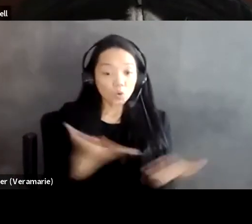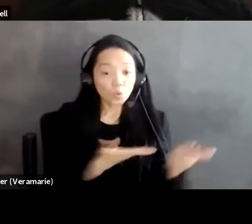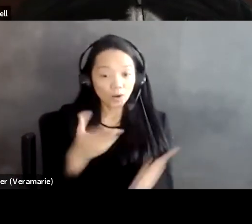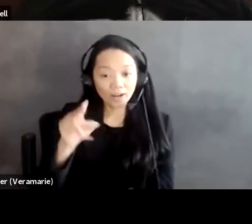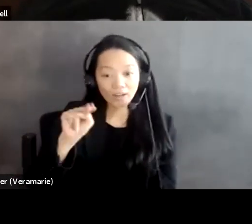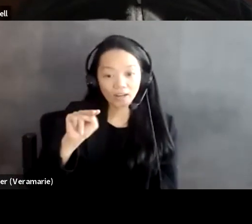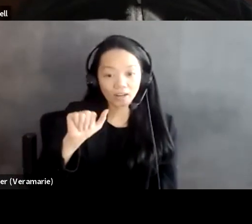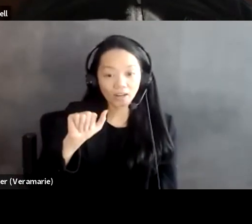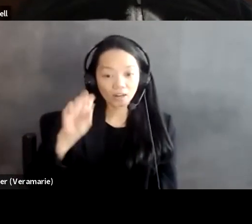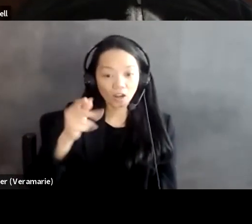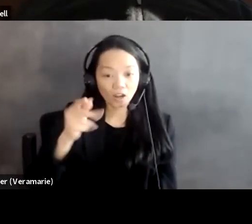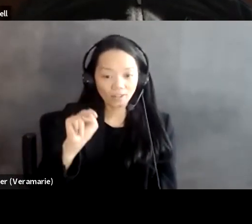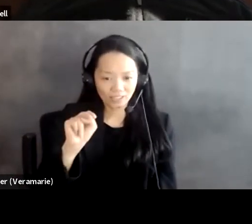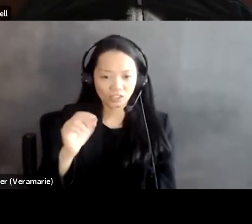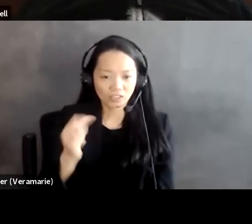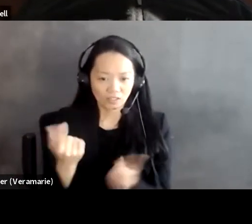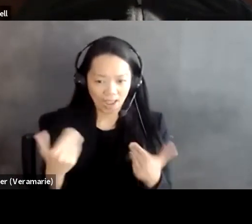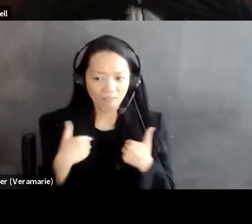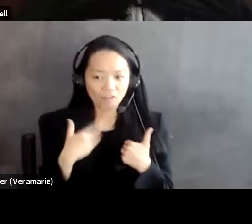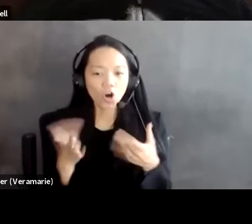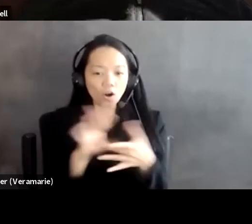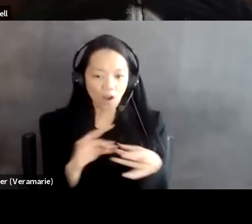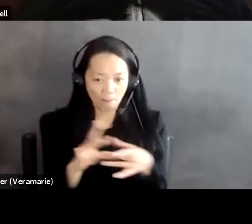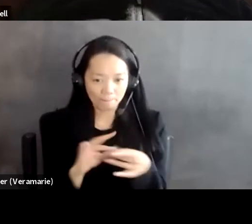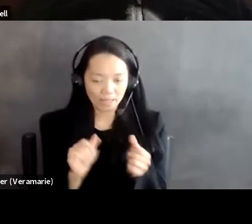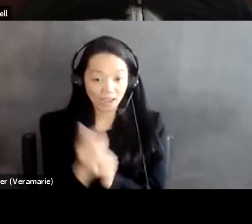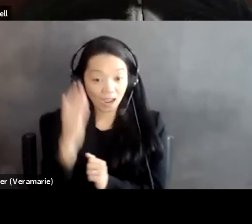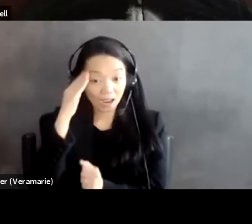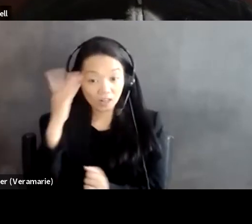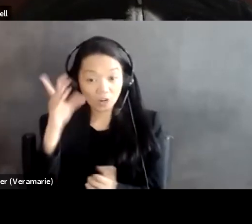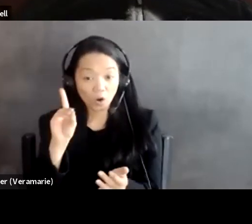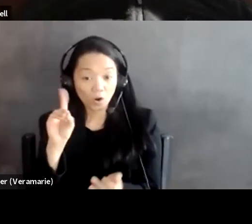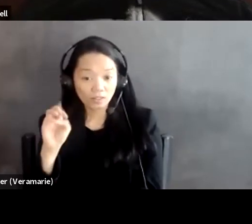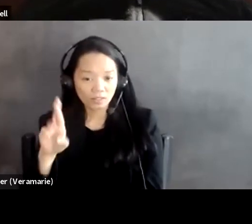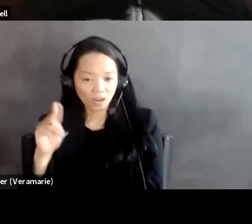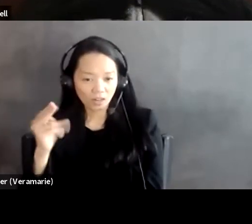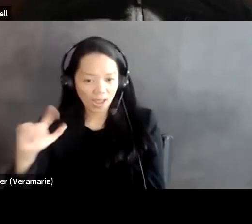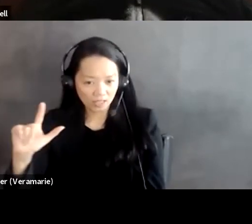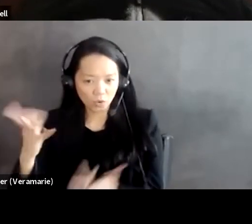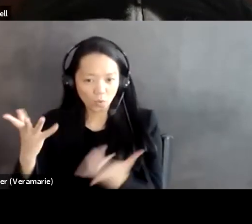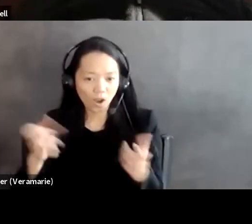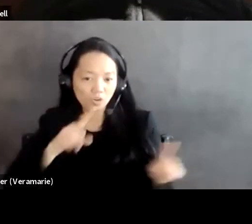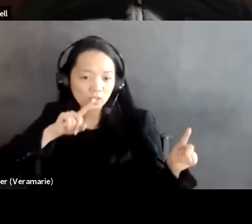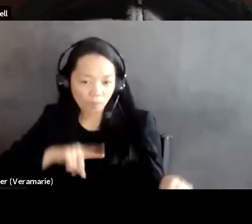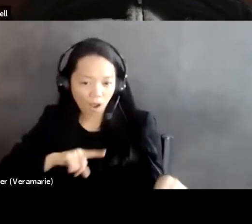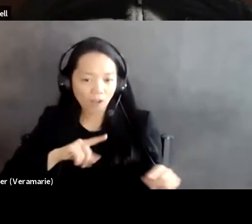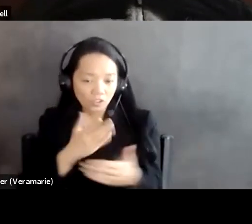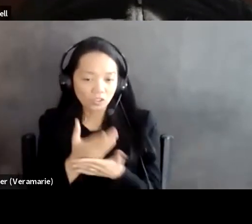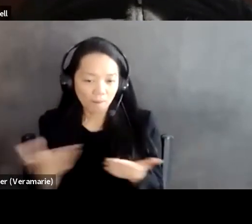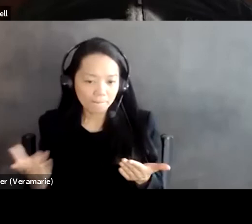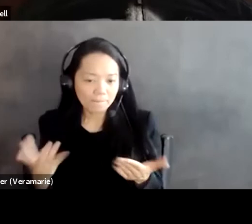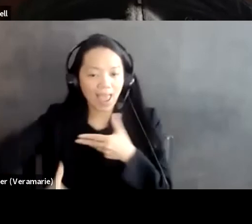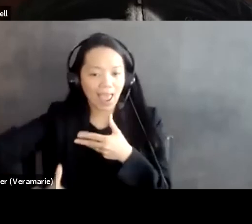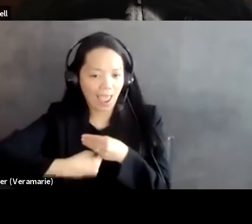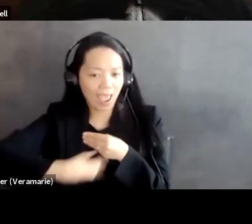Nusheen Hussein in and just have her comment. And I know Dr. Ansel wanted to respond to something or add